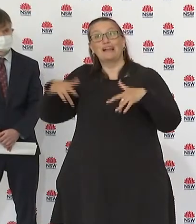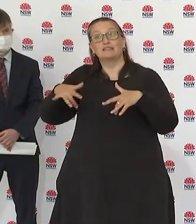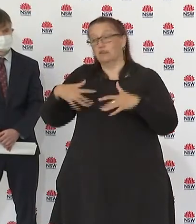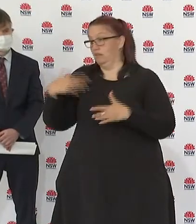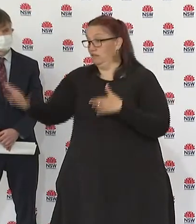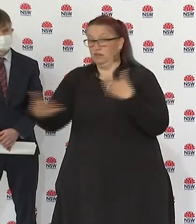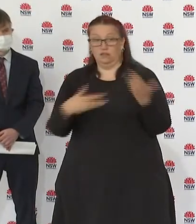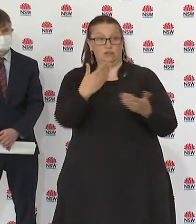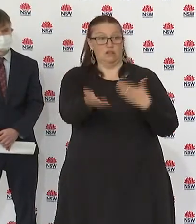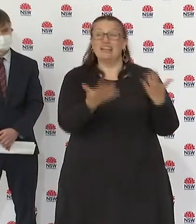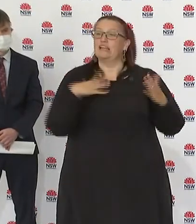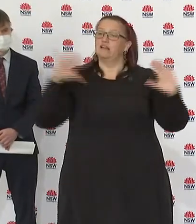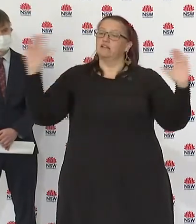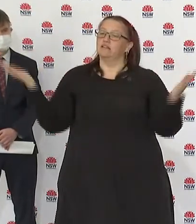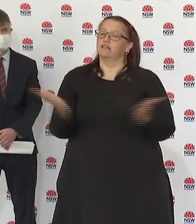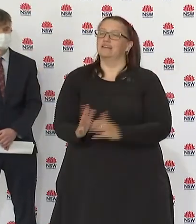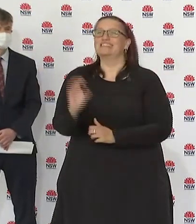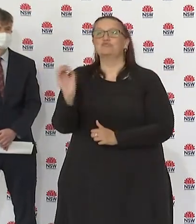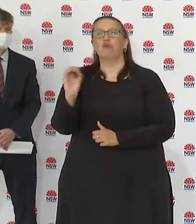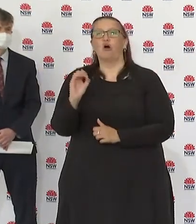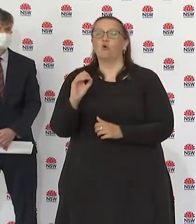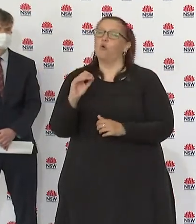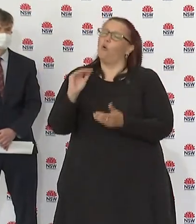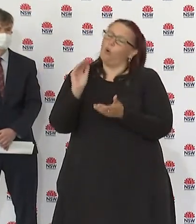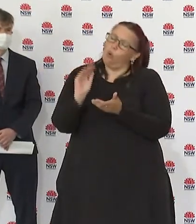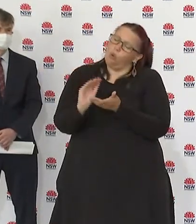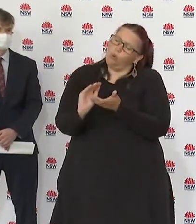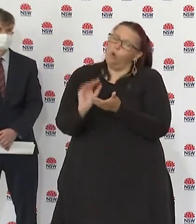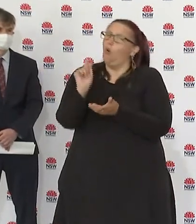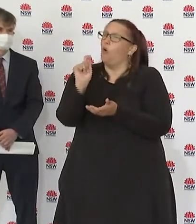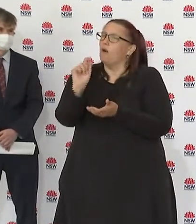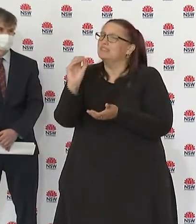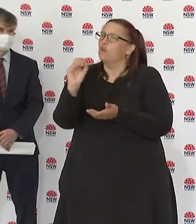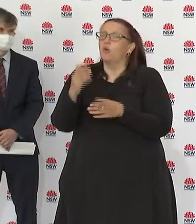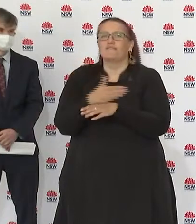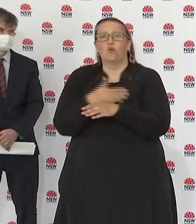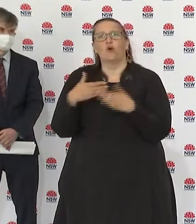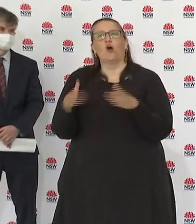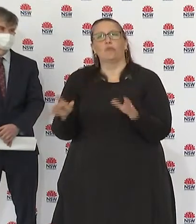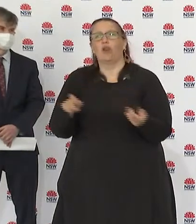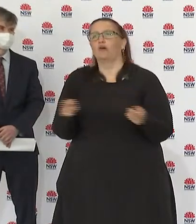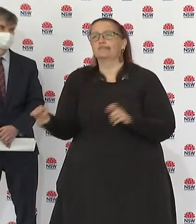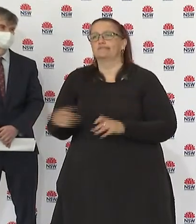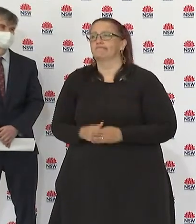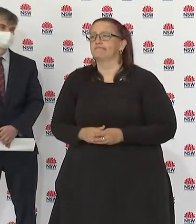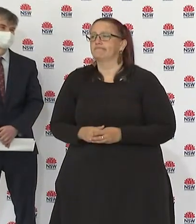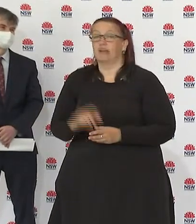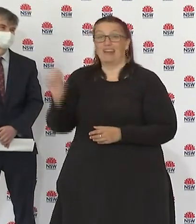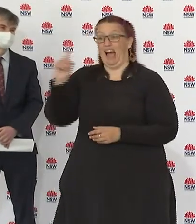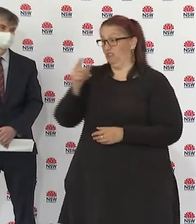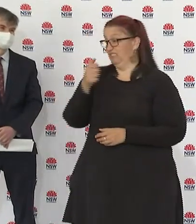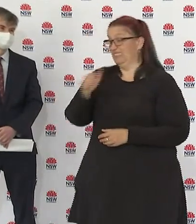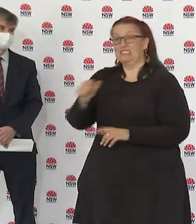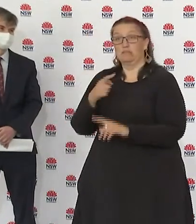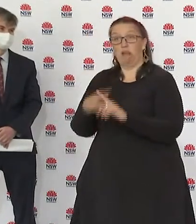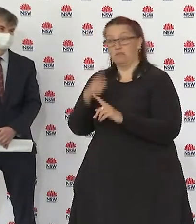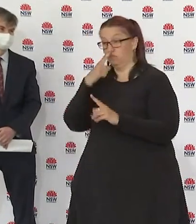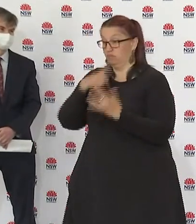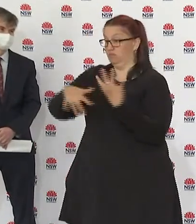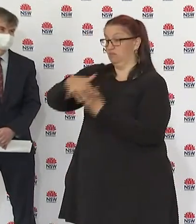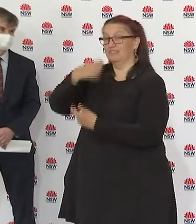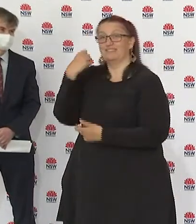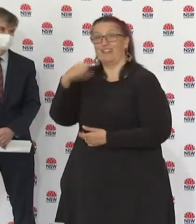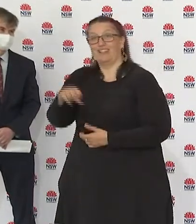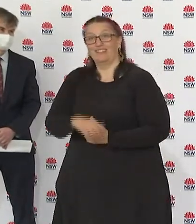possible before we open up. So obviously, whilst it's always a concern to have people get the disease whilst they're in isolation, but we know that